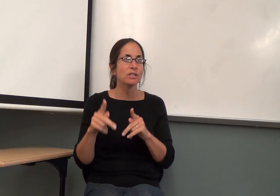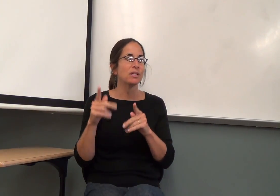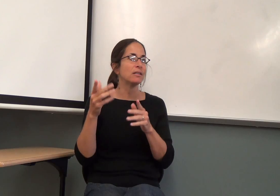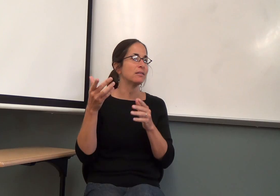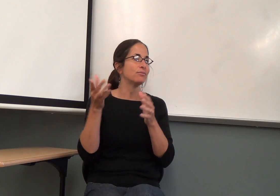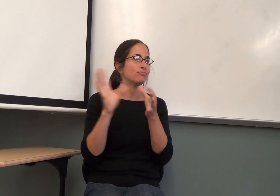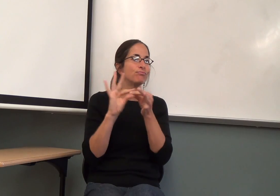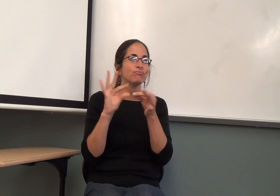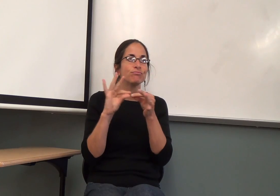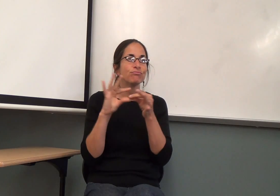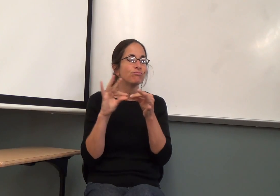your partner presents.